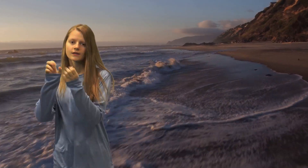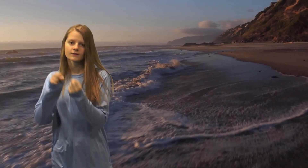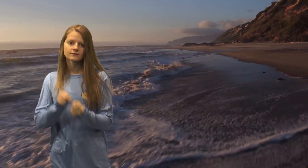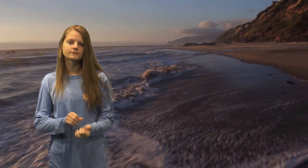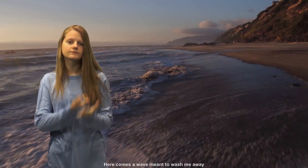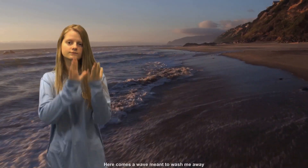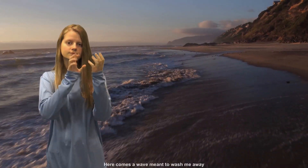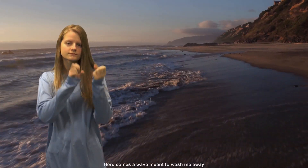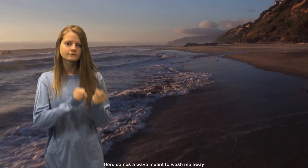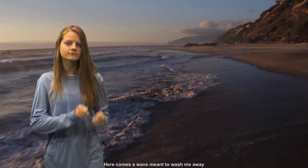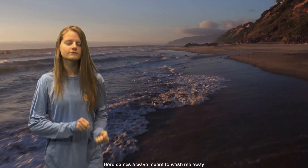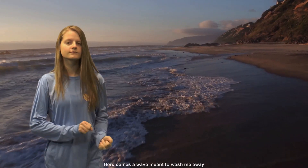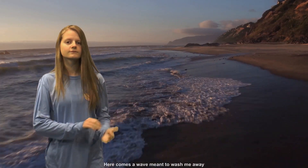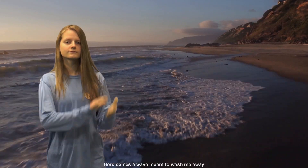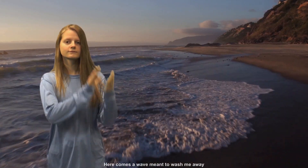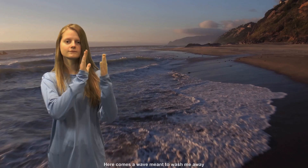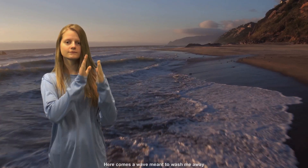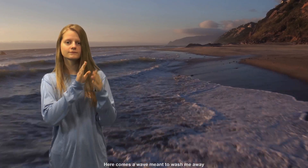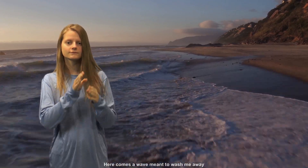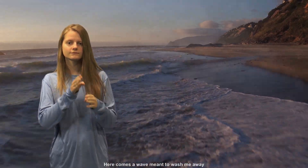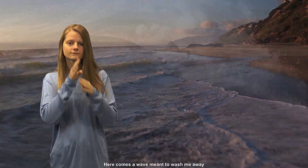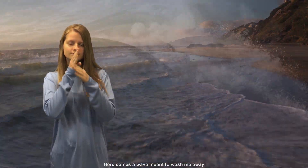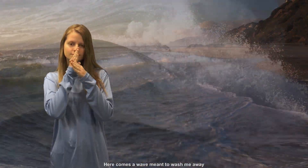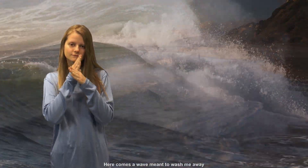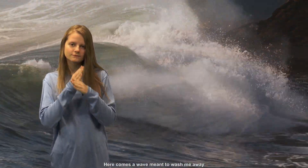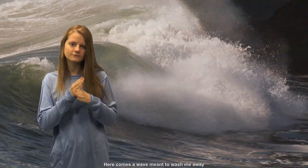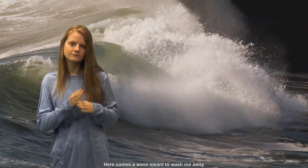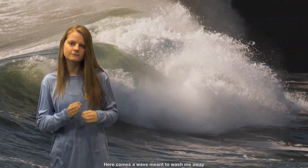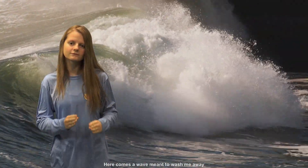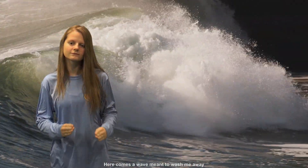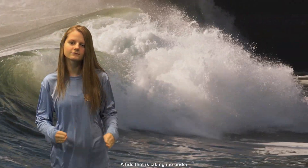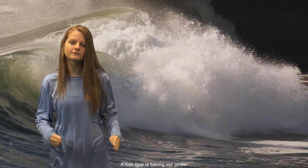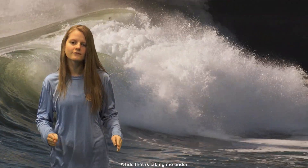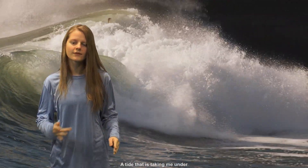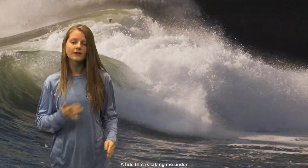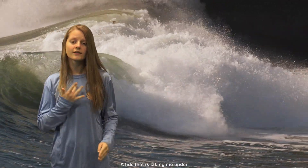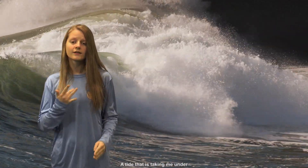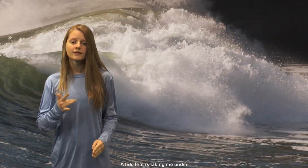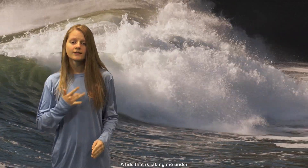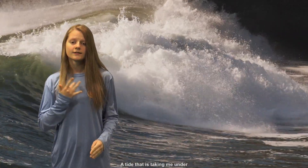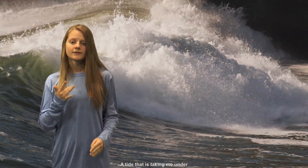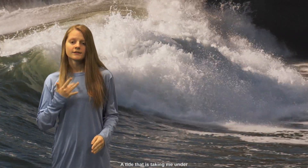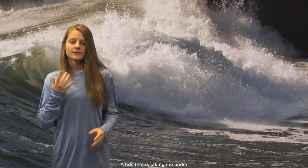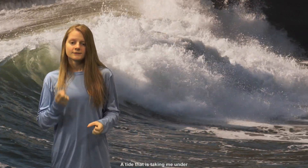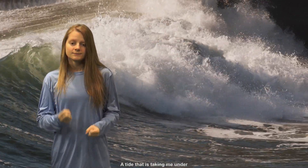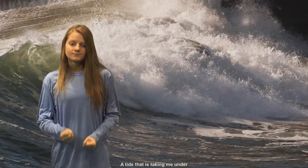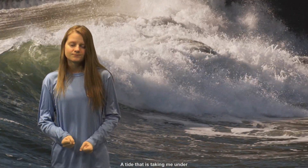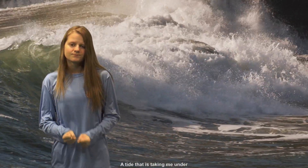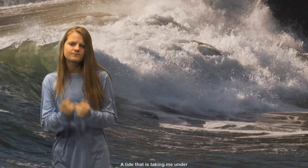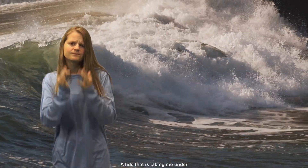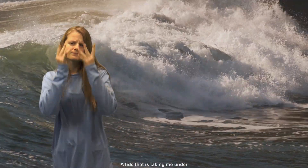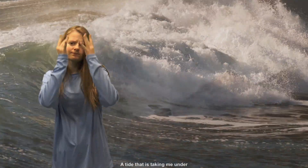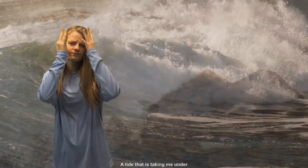Here comes a wave meant to wash me away A tide that is taking me under